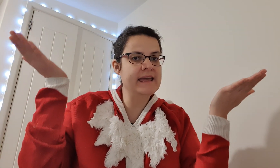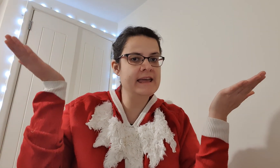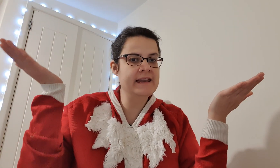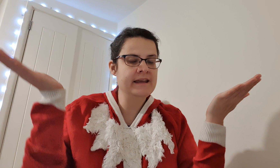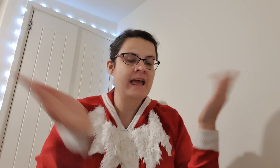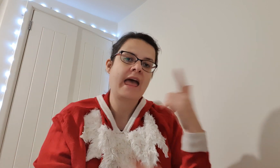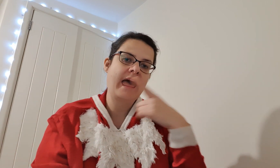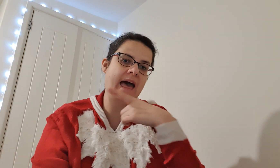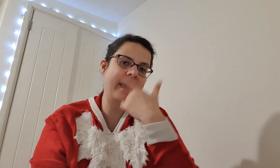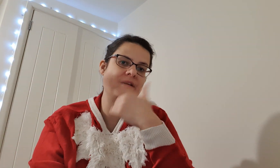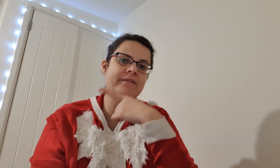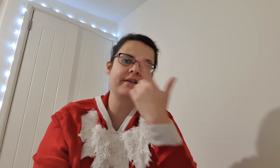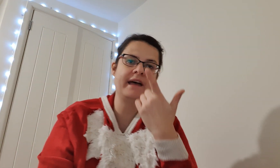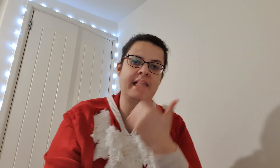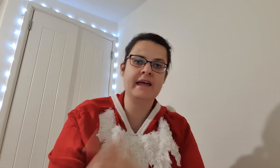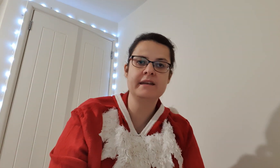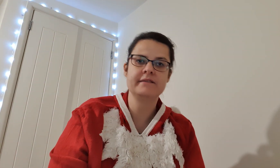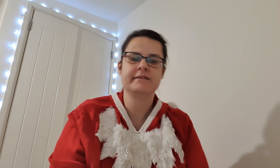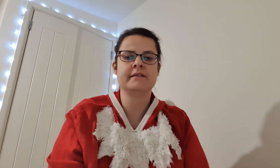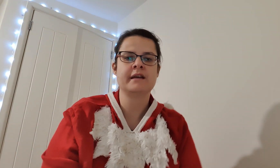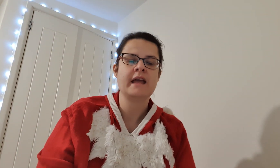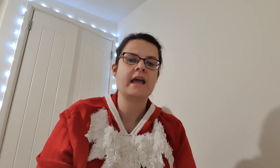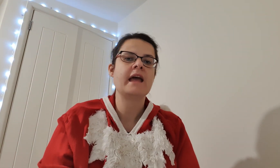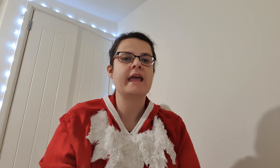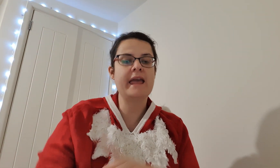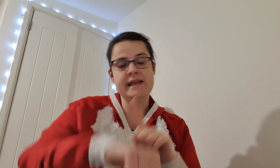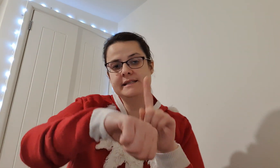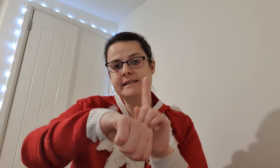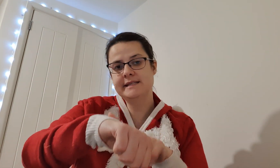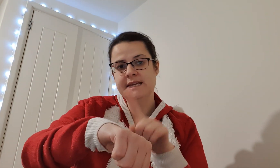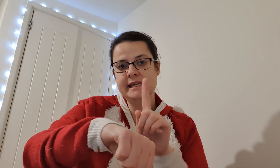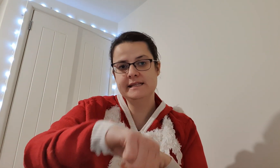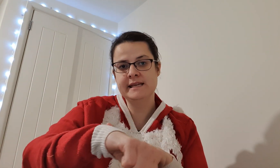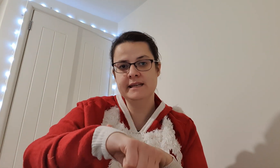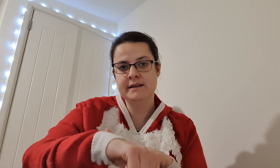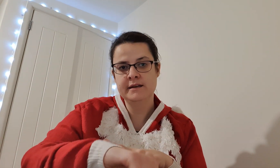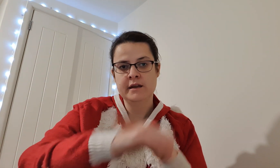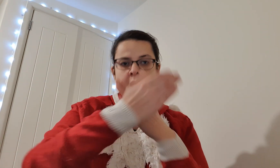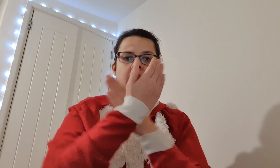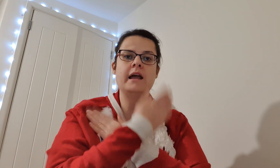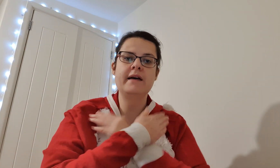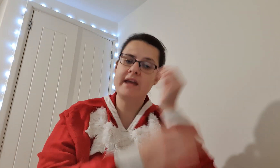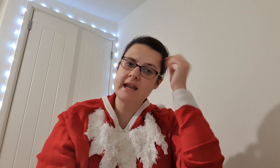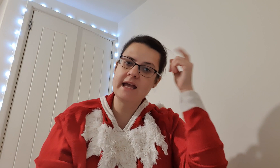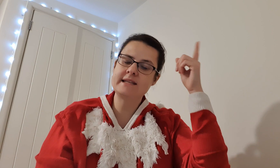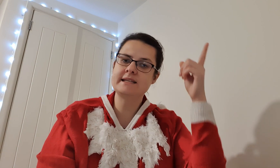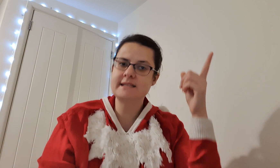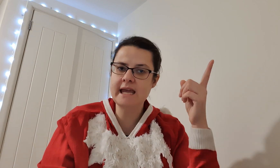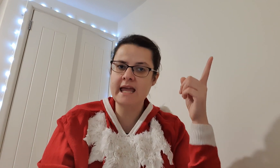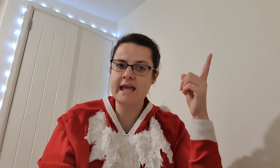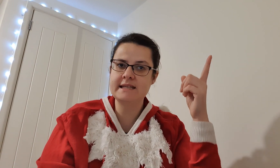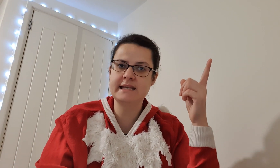playing, having fun. It's the season, love and